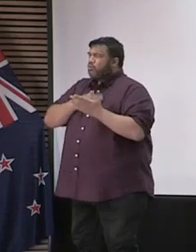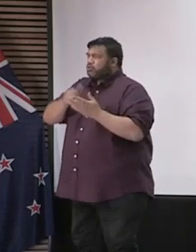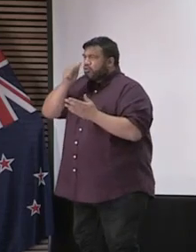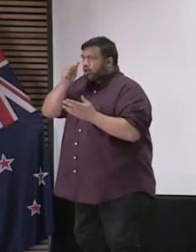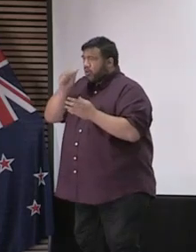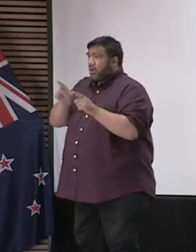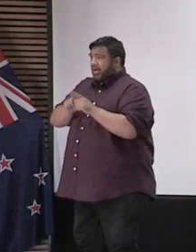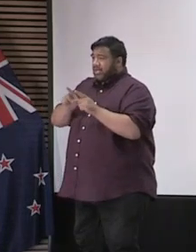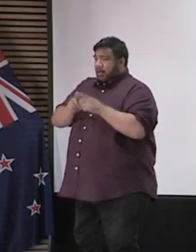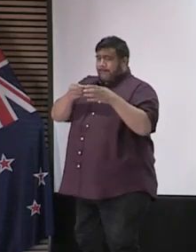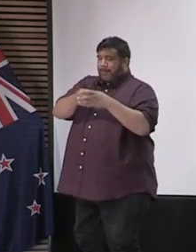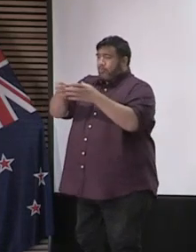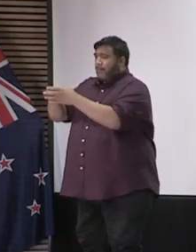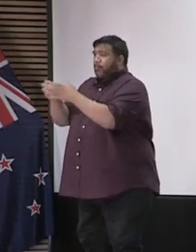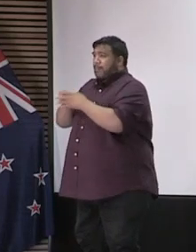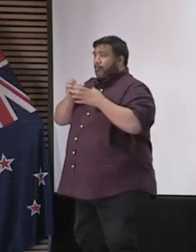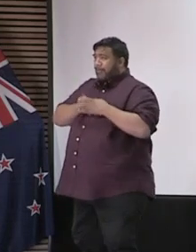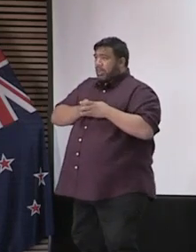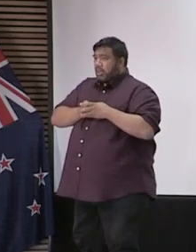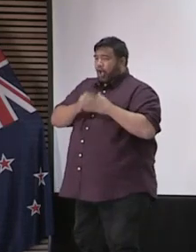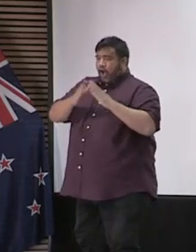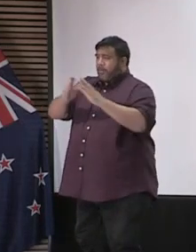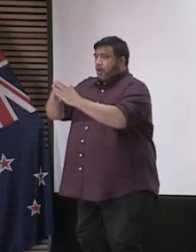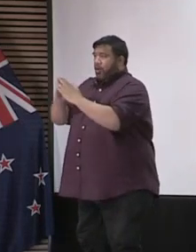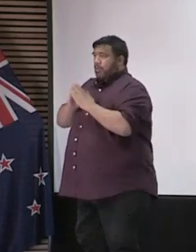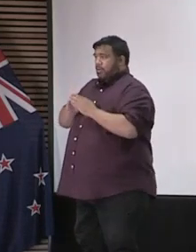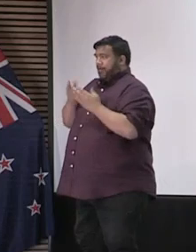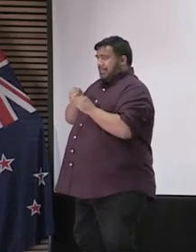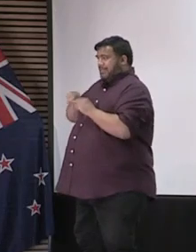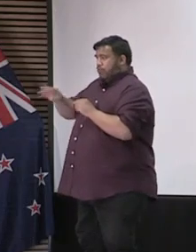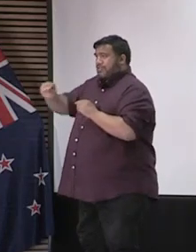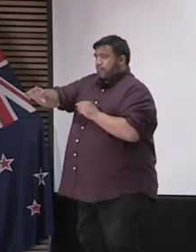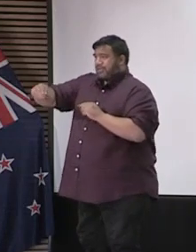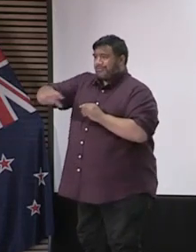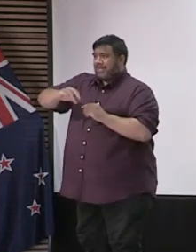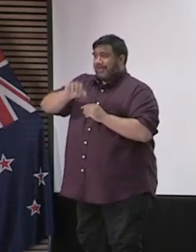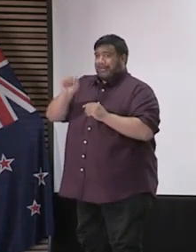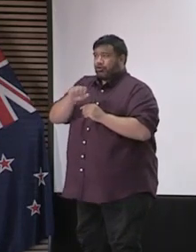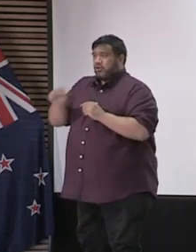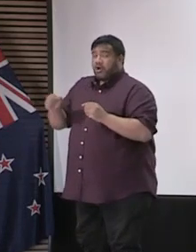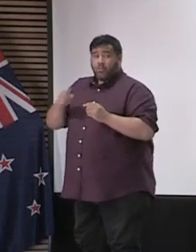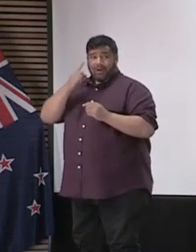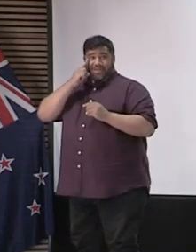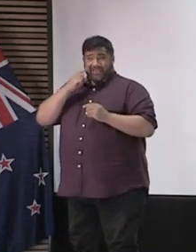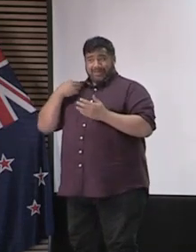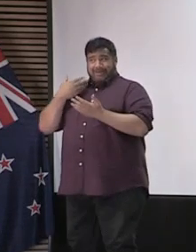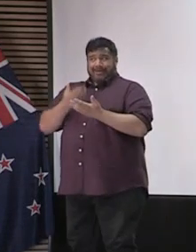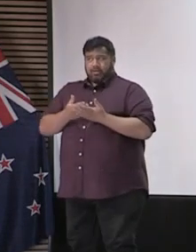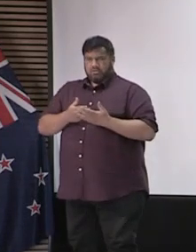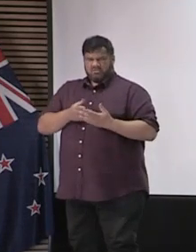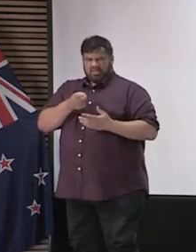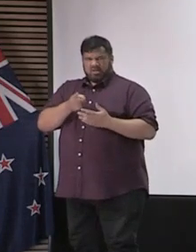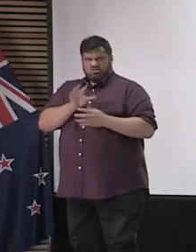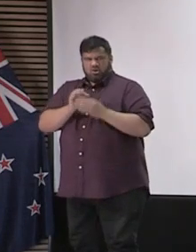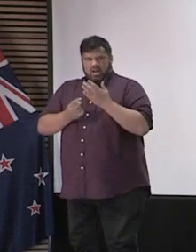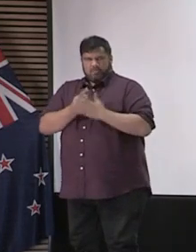community, or has it been clamped down on? Yeah, my recollection is 5 or less for most of these different days that we've had on reporting of cases,